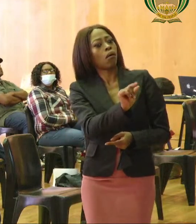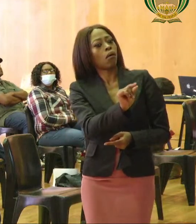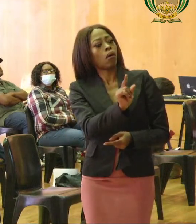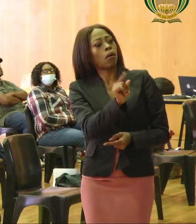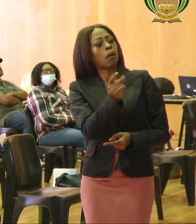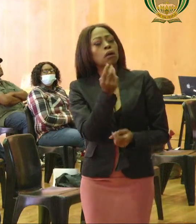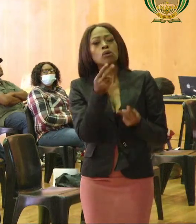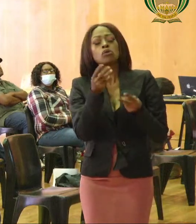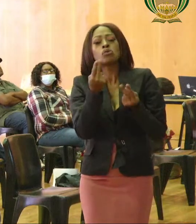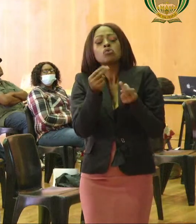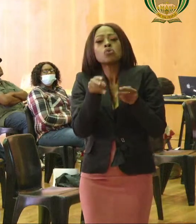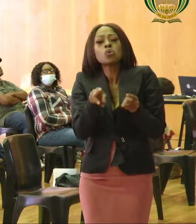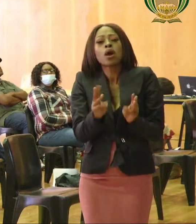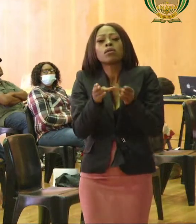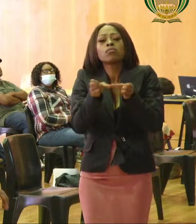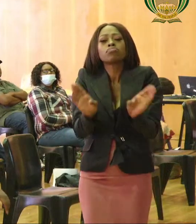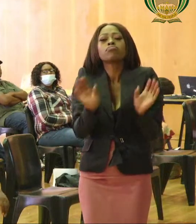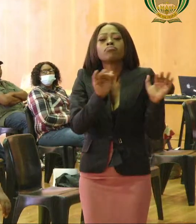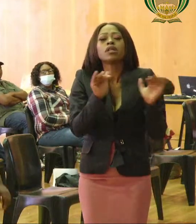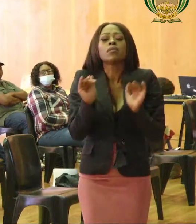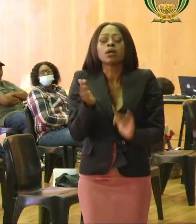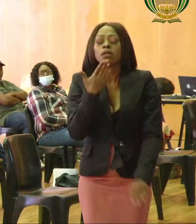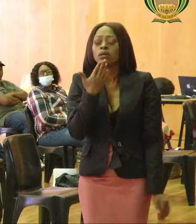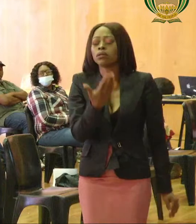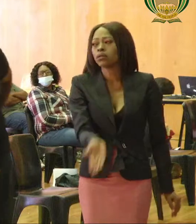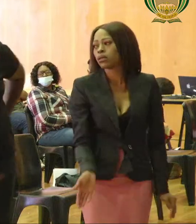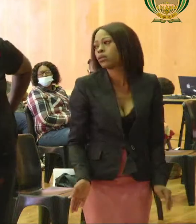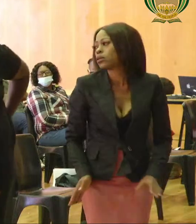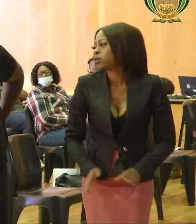of divide and rule our people. Thank you.